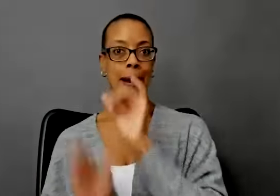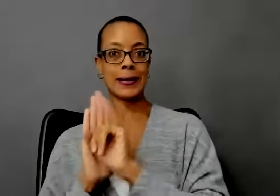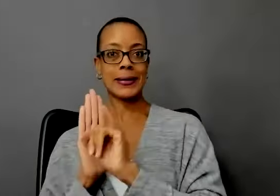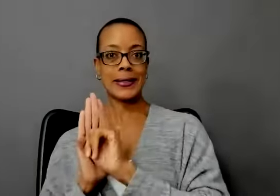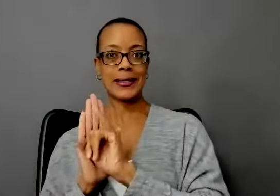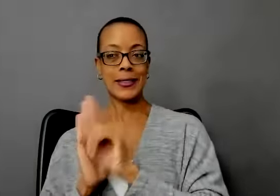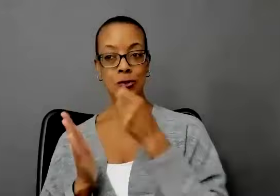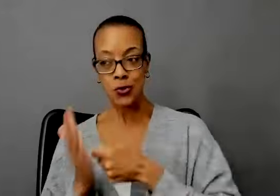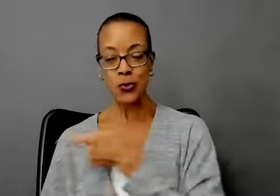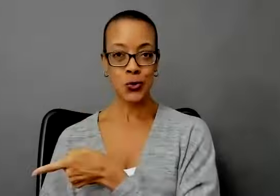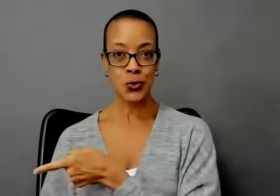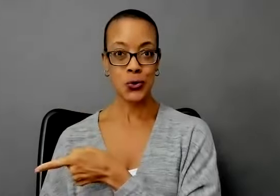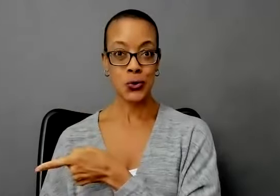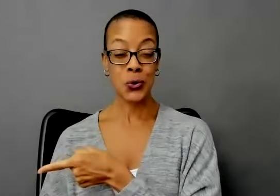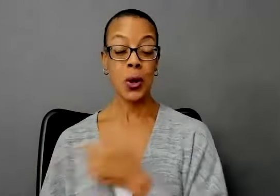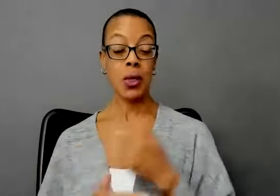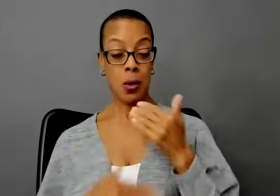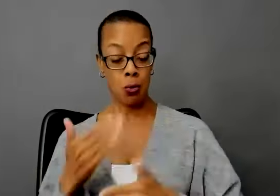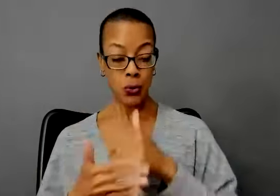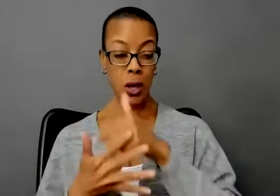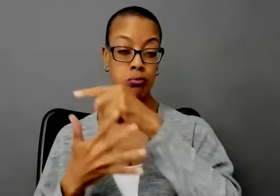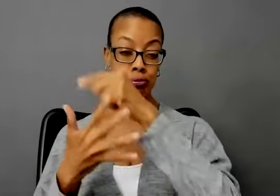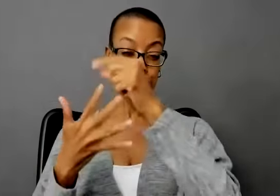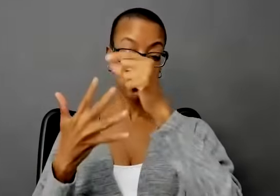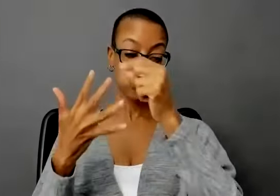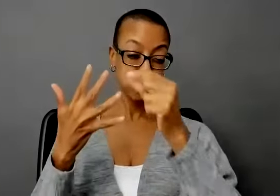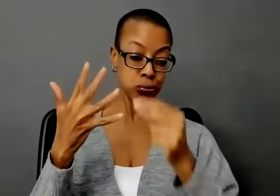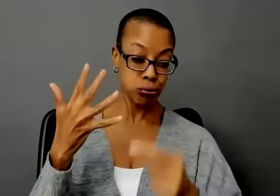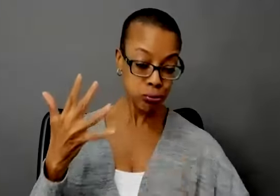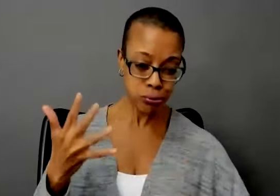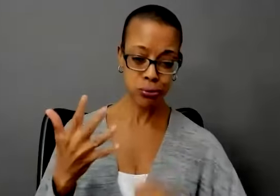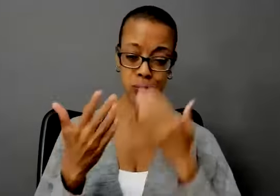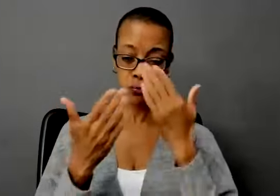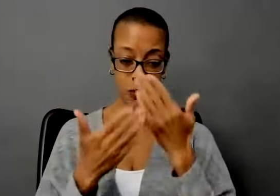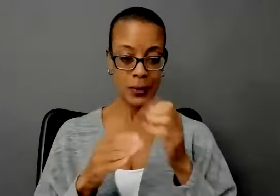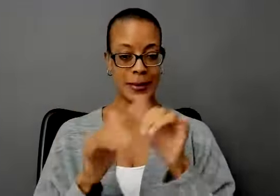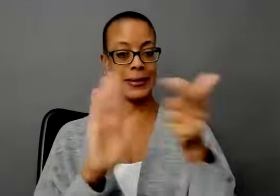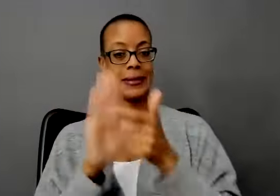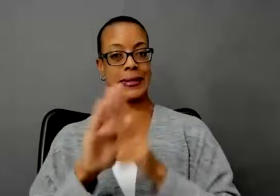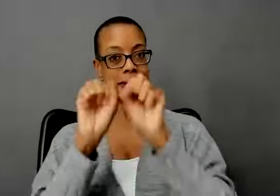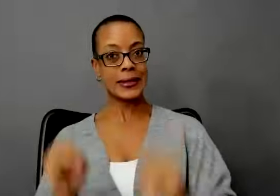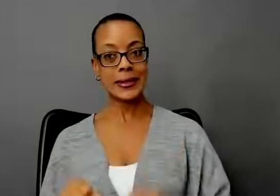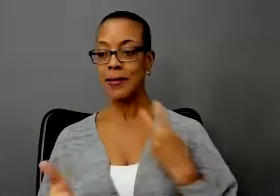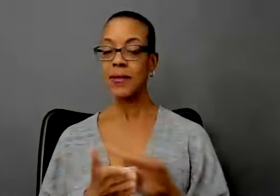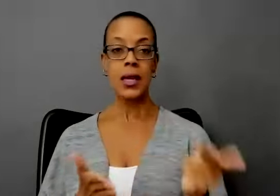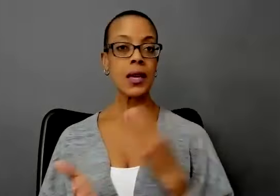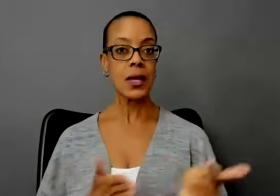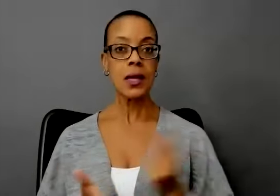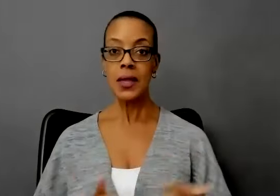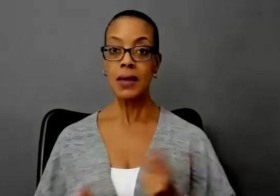numerous steps in the process where the legal system failed her. The police chose to lay a charge, the Crown chose